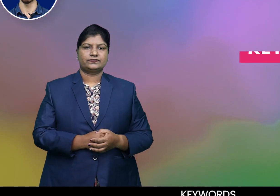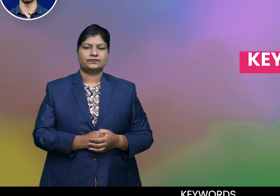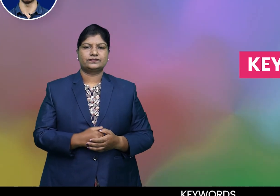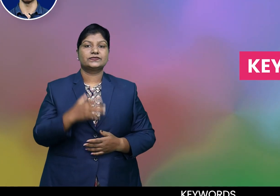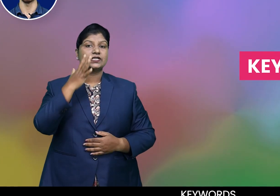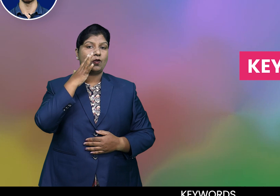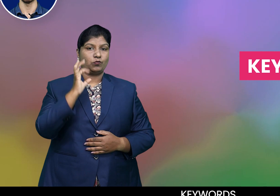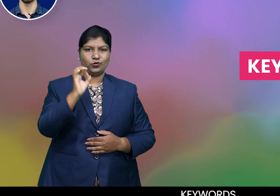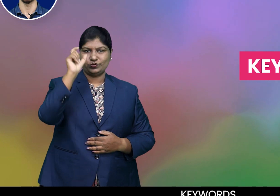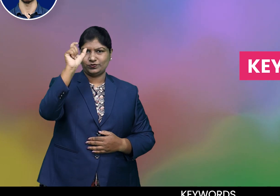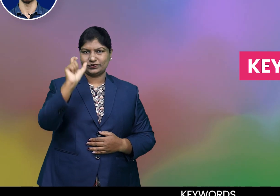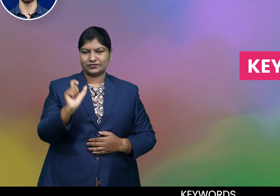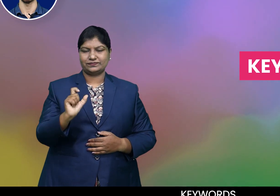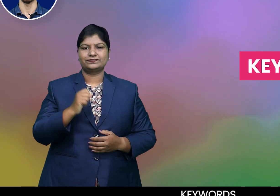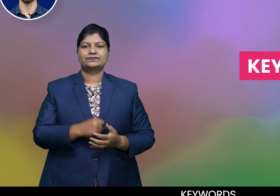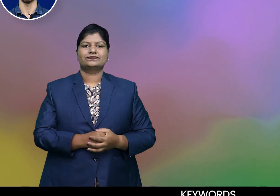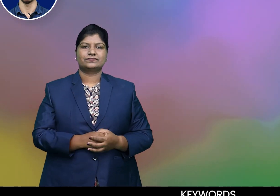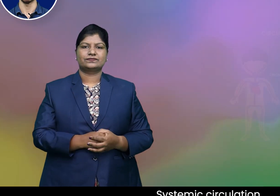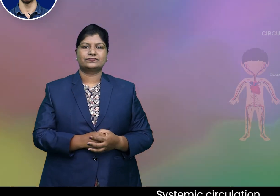Keywords: